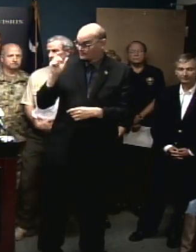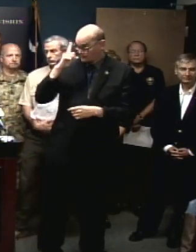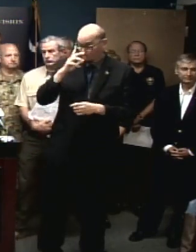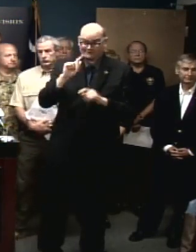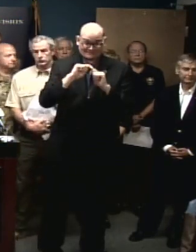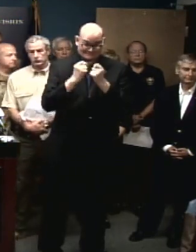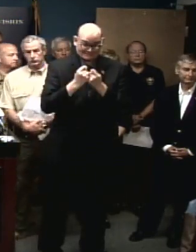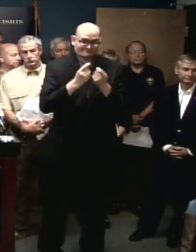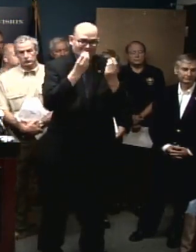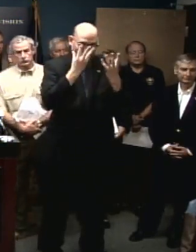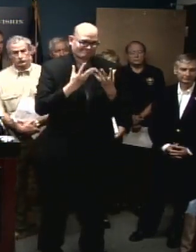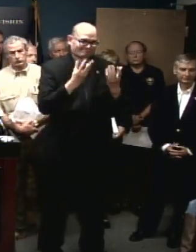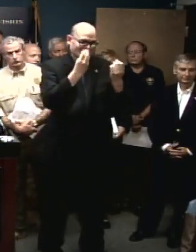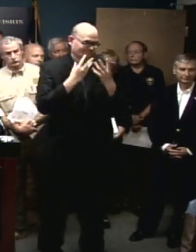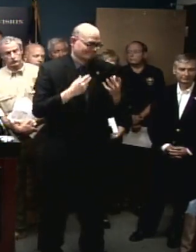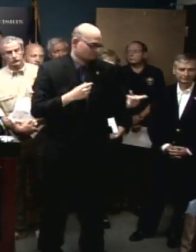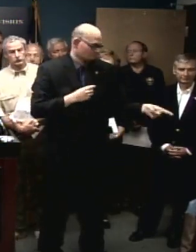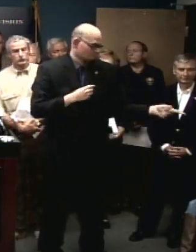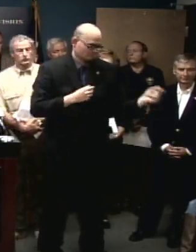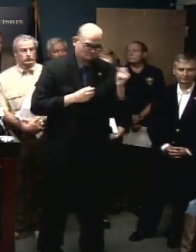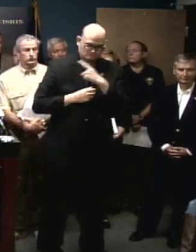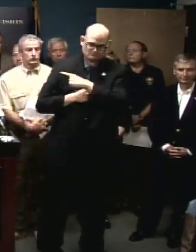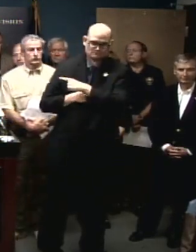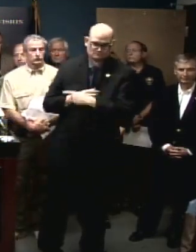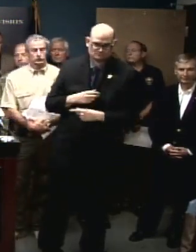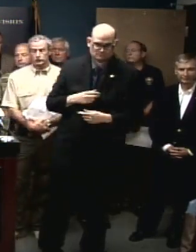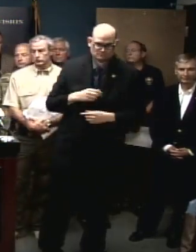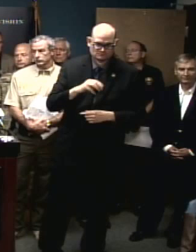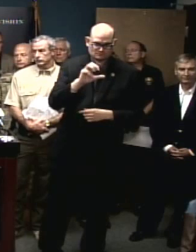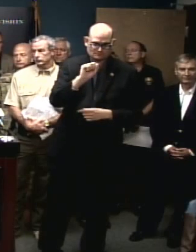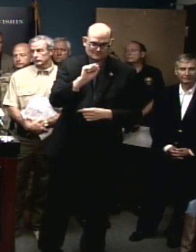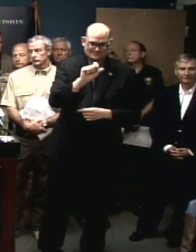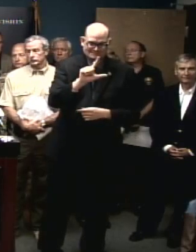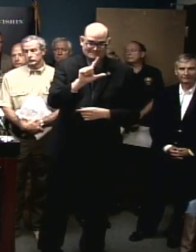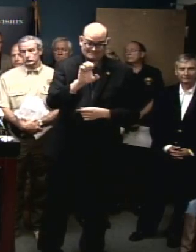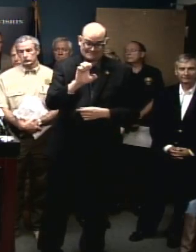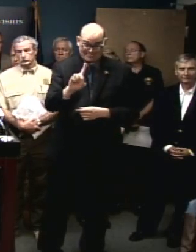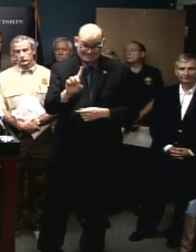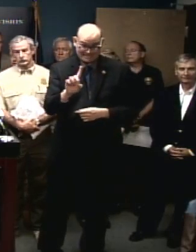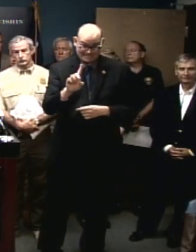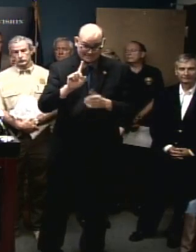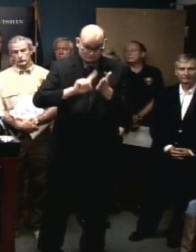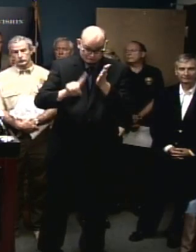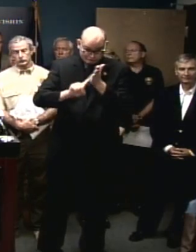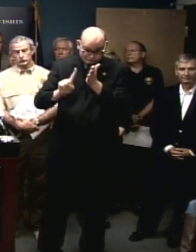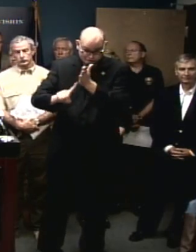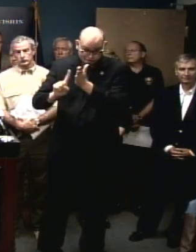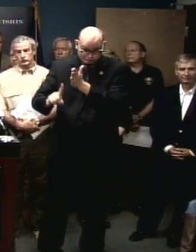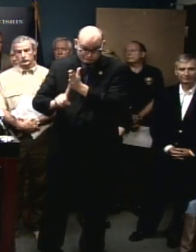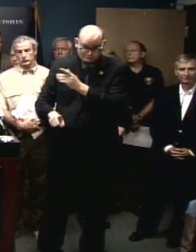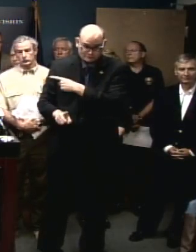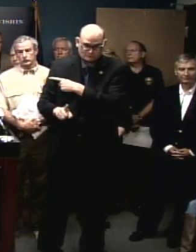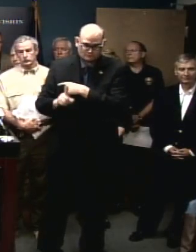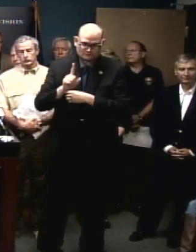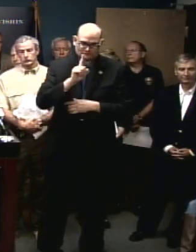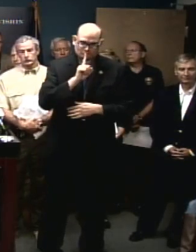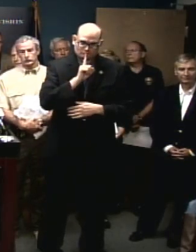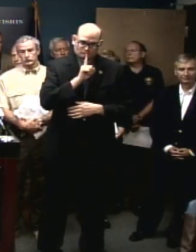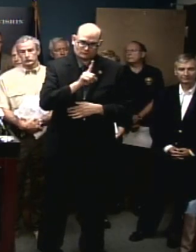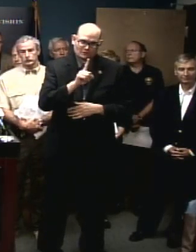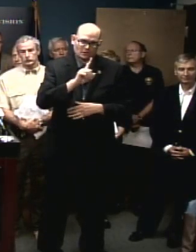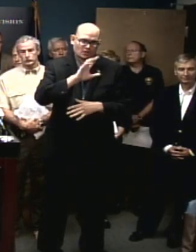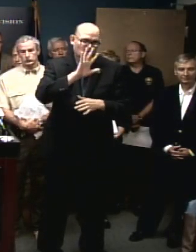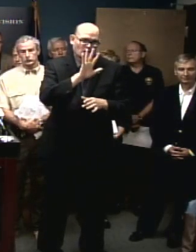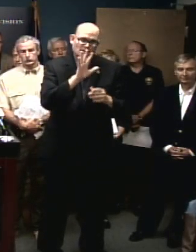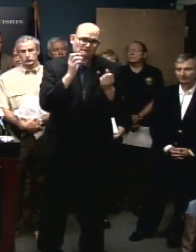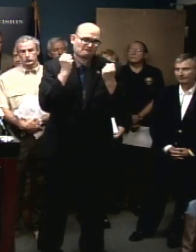Is SLED looking into that? Is there? The cyber team actually works, it's a whole conglomerate of people that came together that